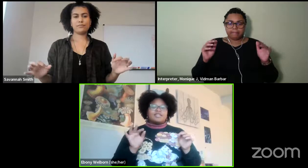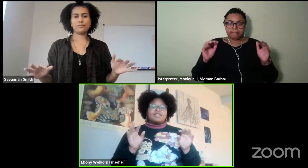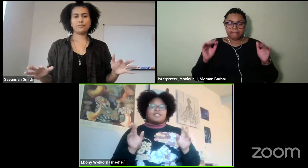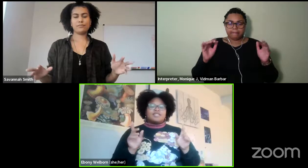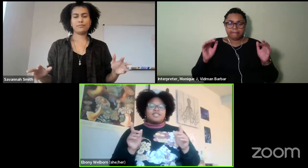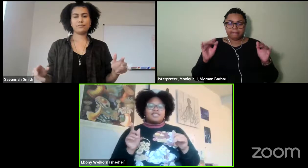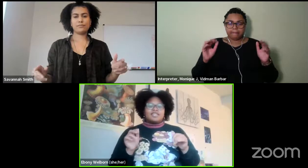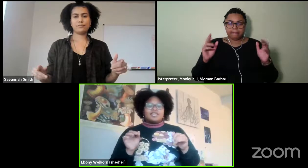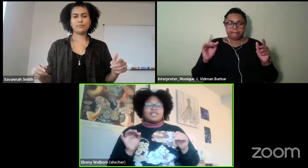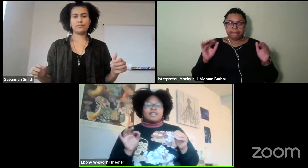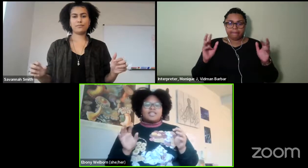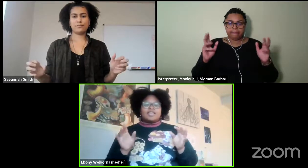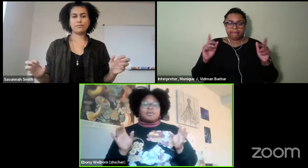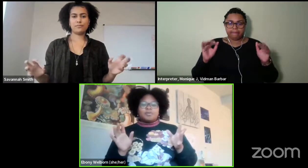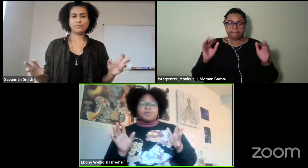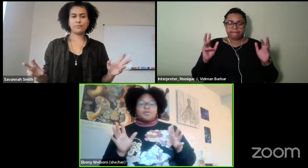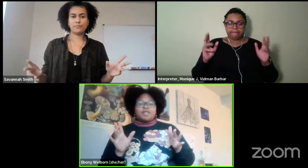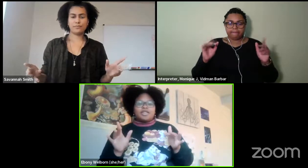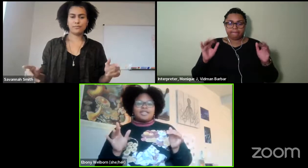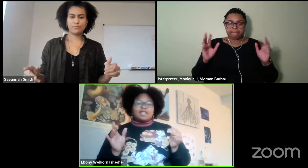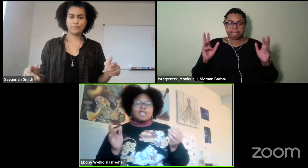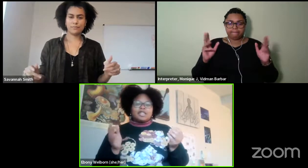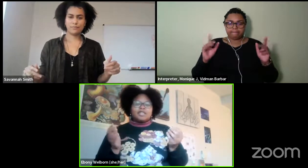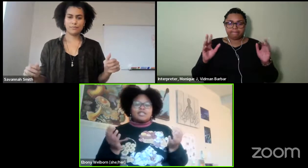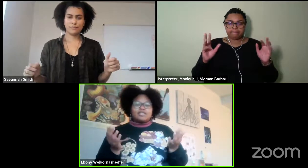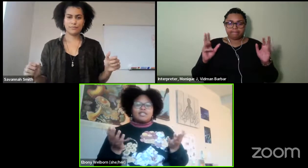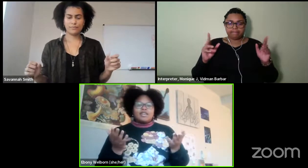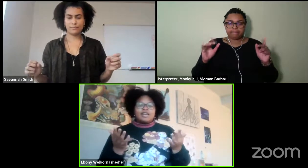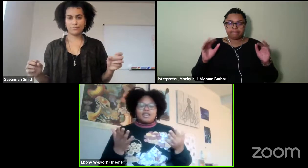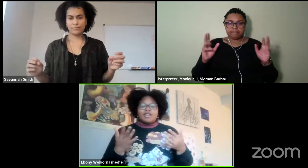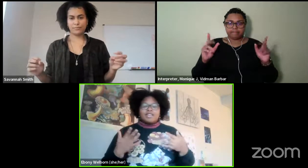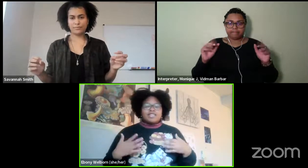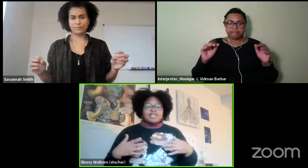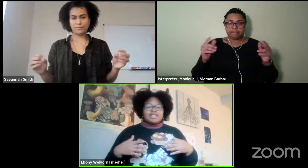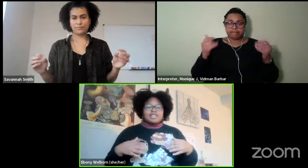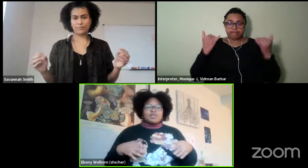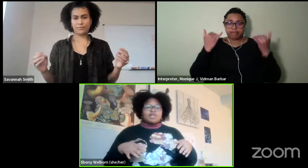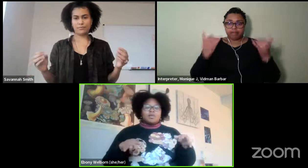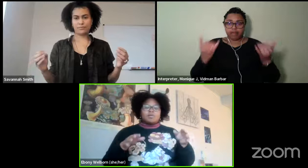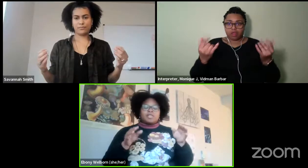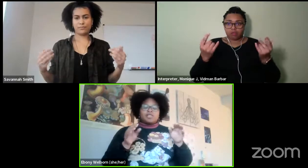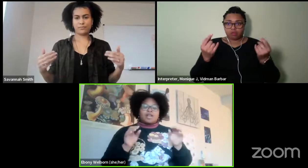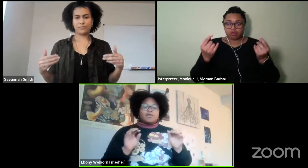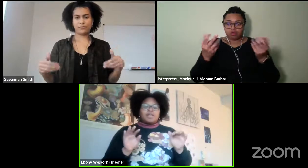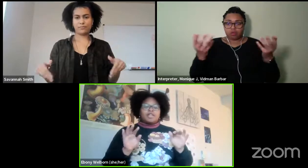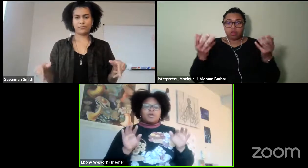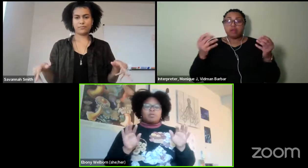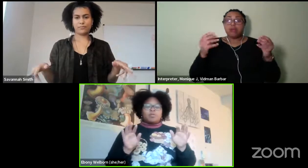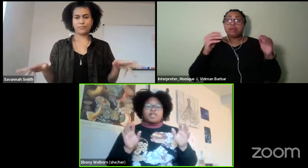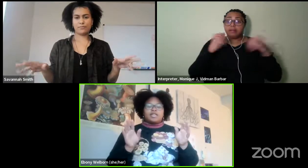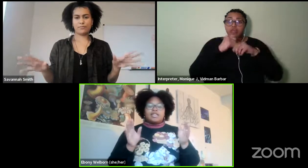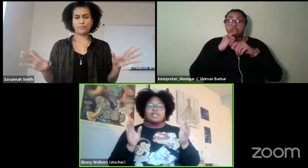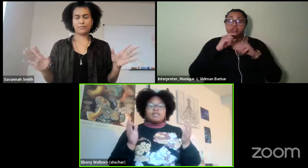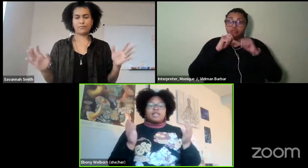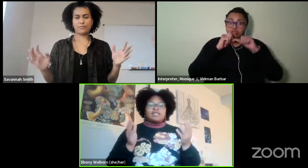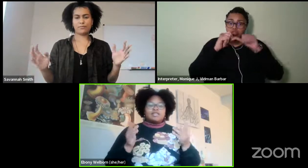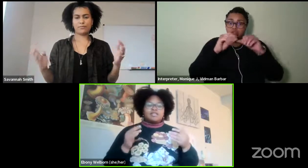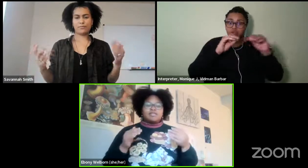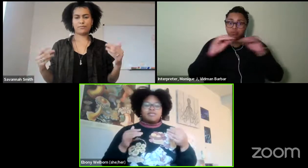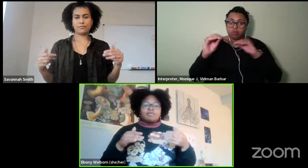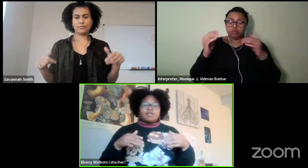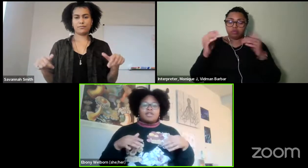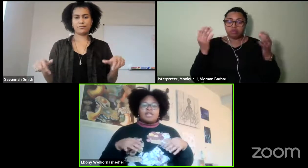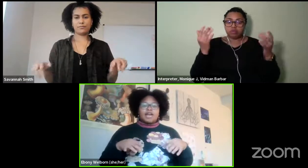All right. And so now we're going to move on. And this is a continuous moment. So now we're going to incorporate